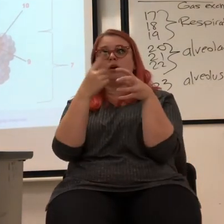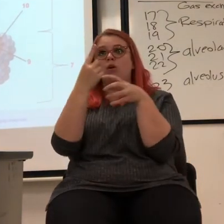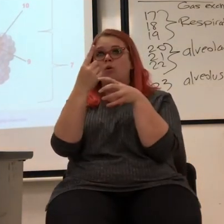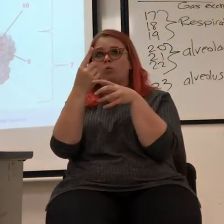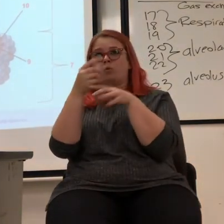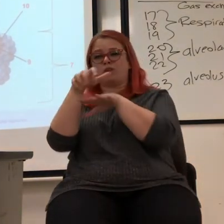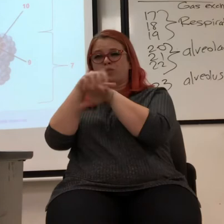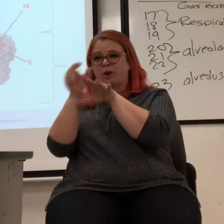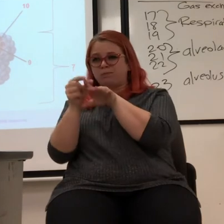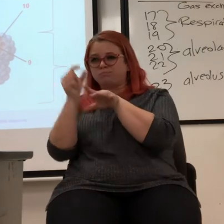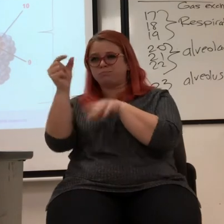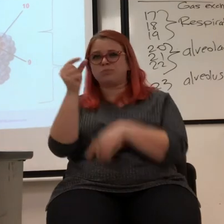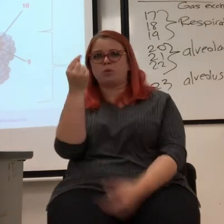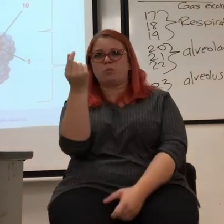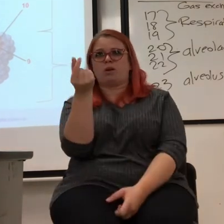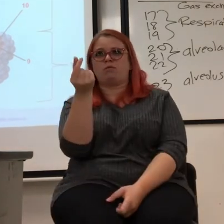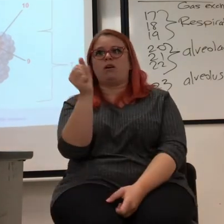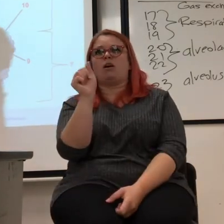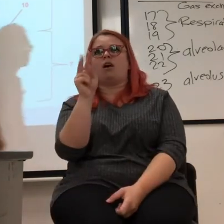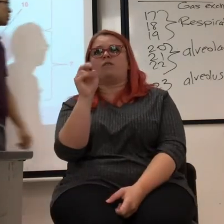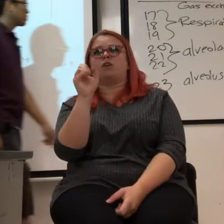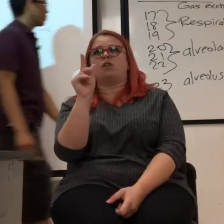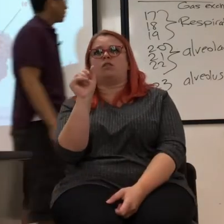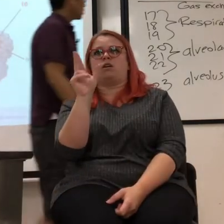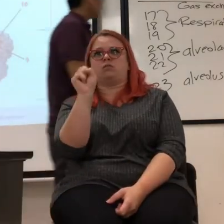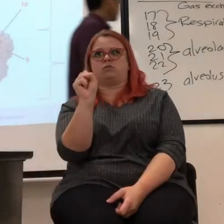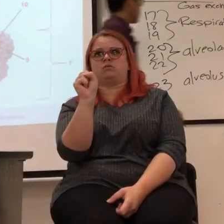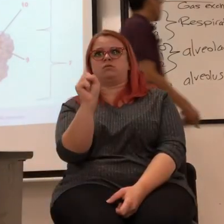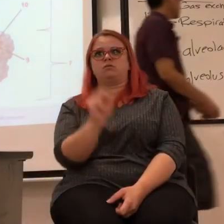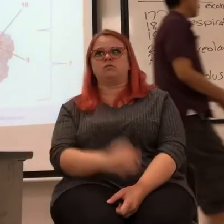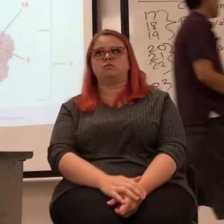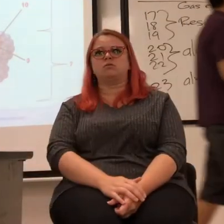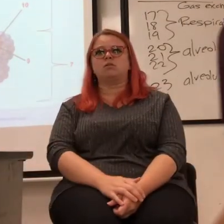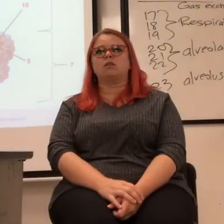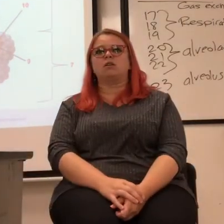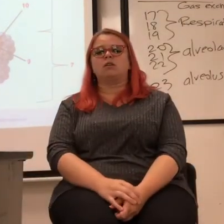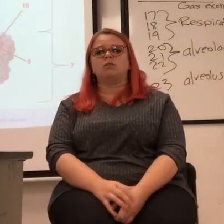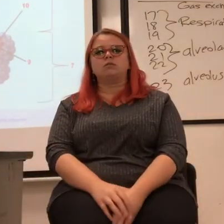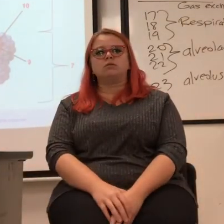alveolus, okay? So be able to distinguish